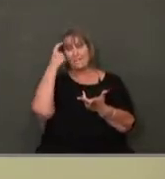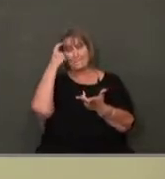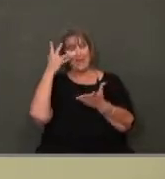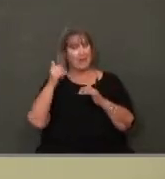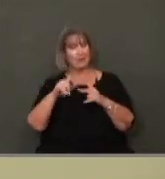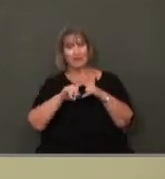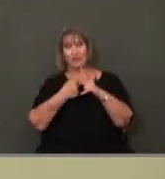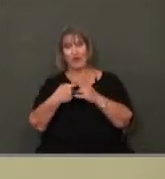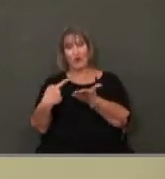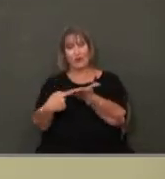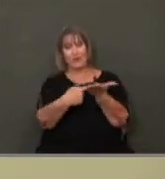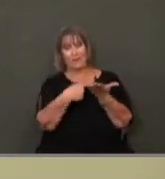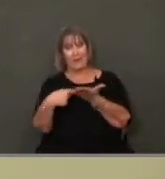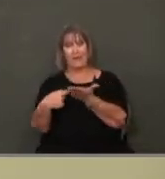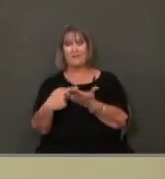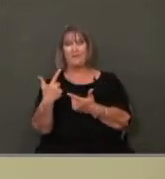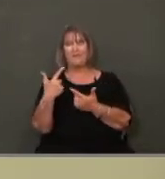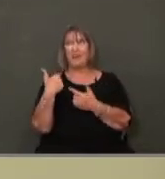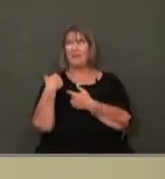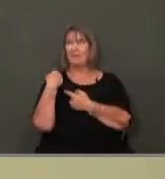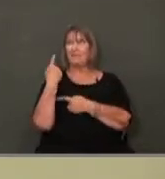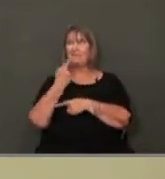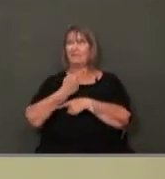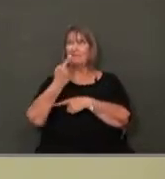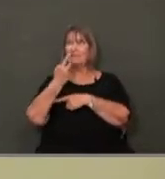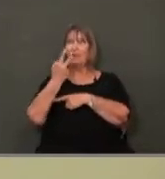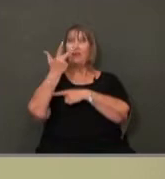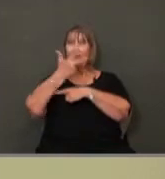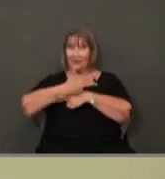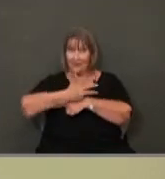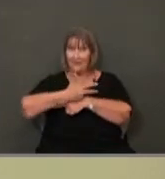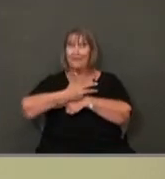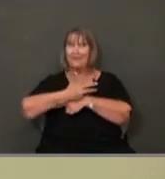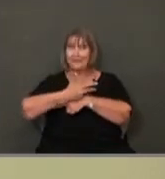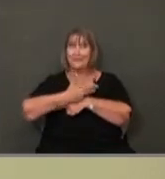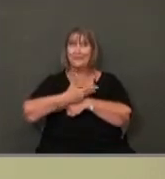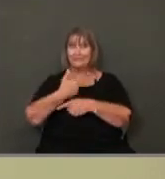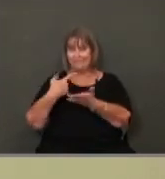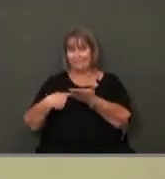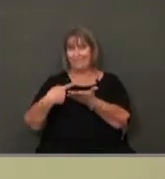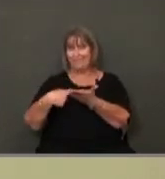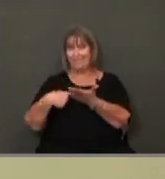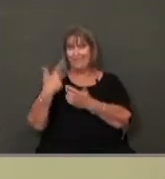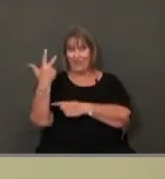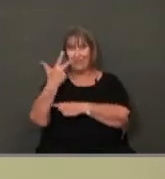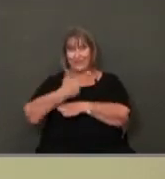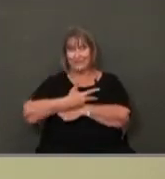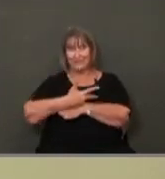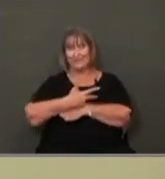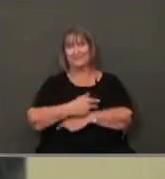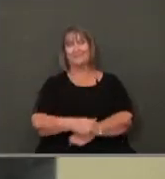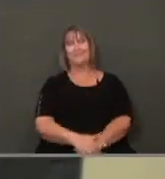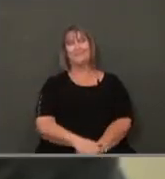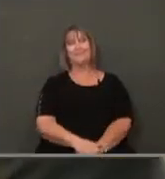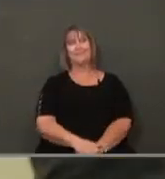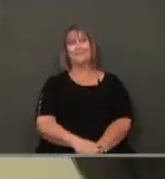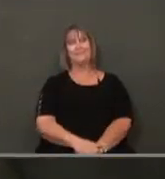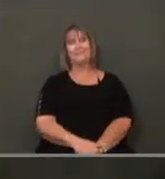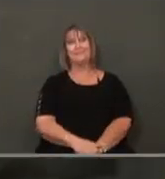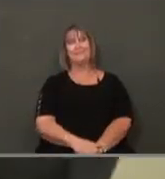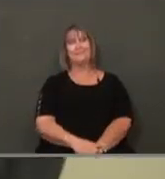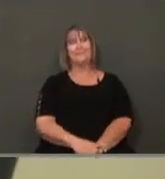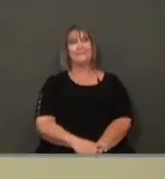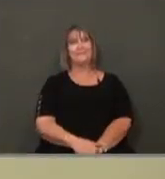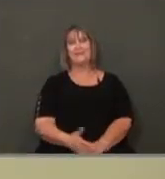now for, 3 days in a row, I think, on this very issue, right? I can't tell you how